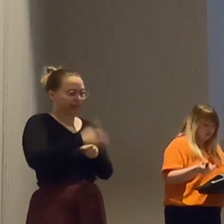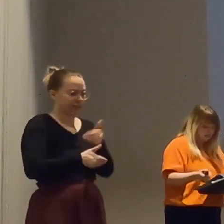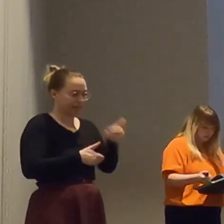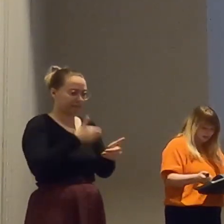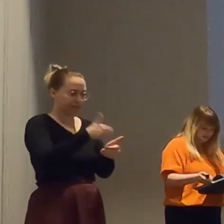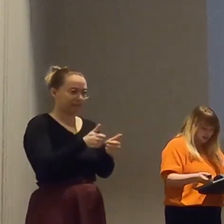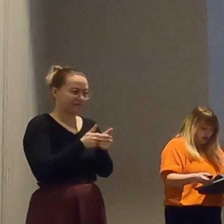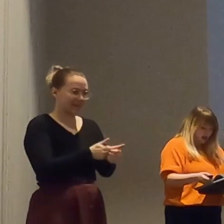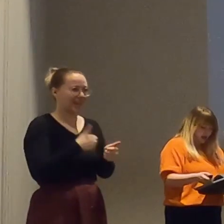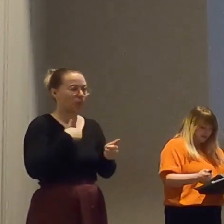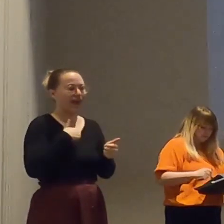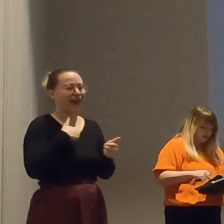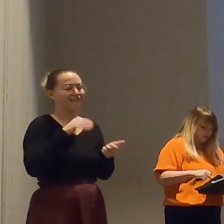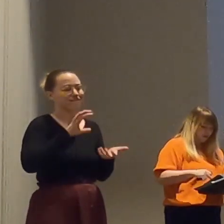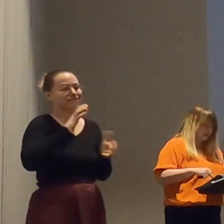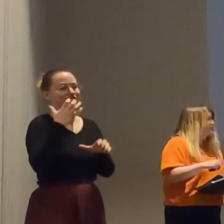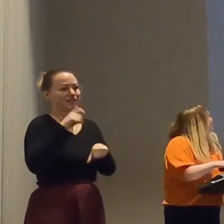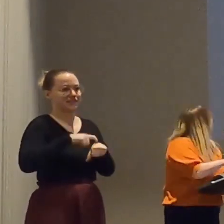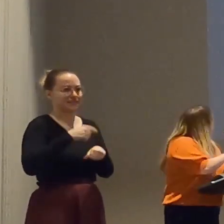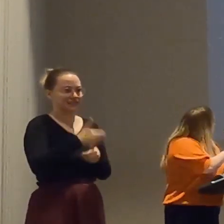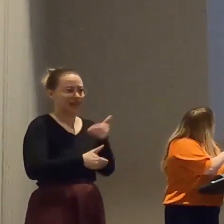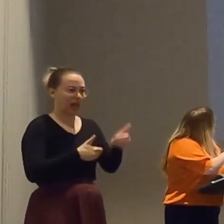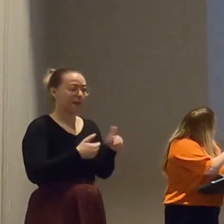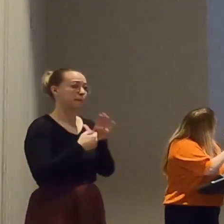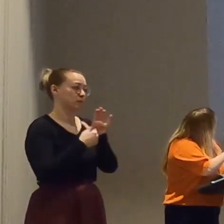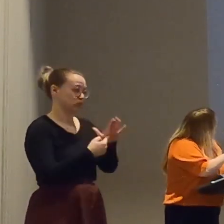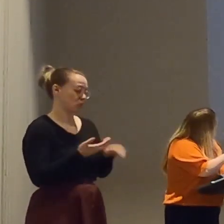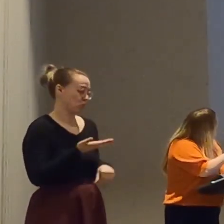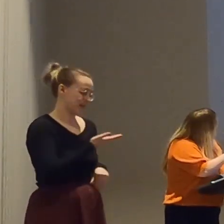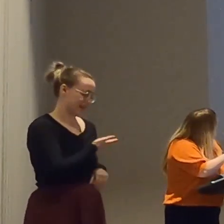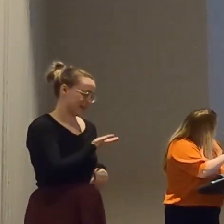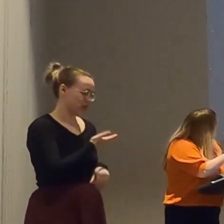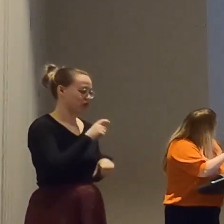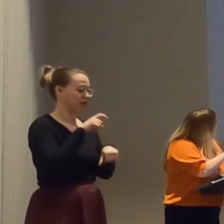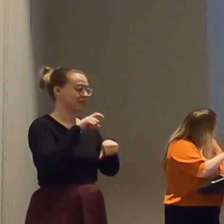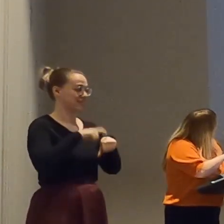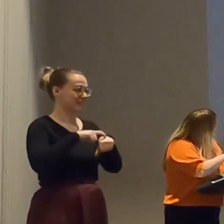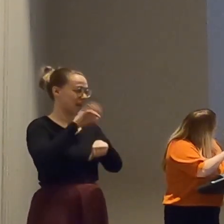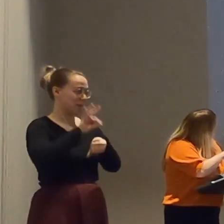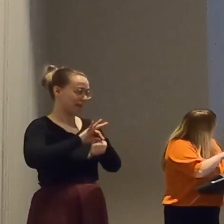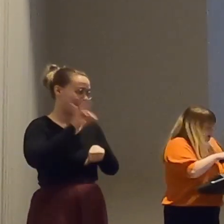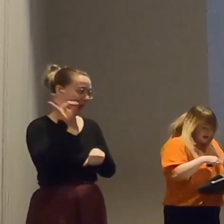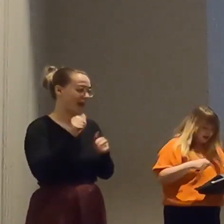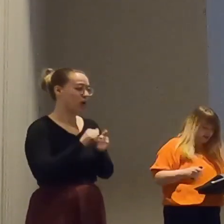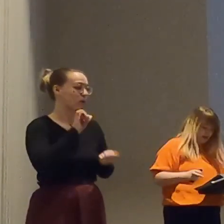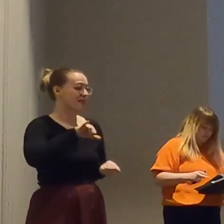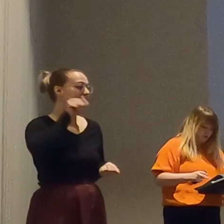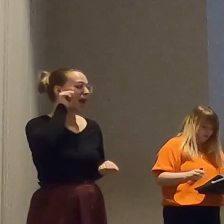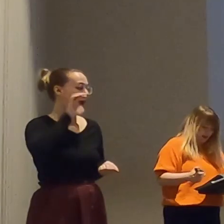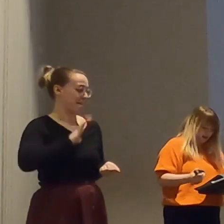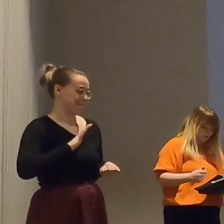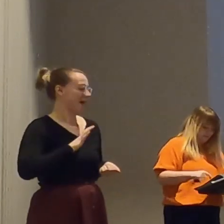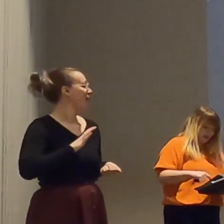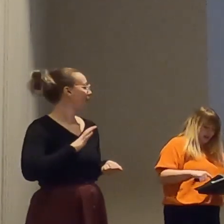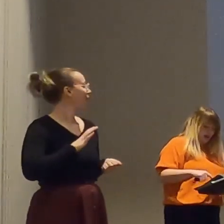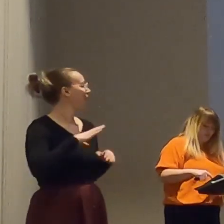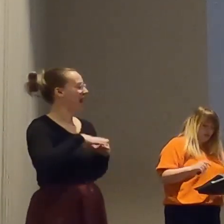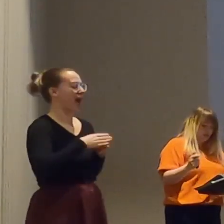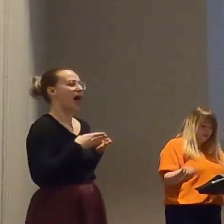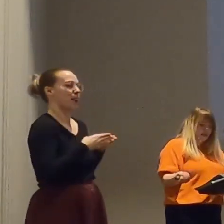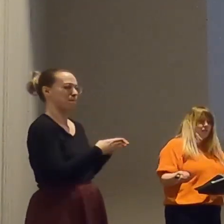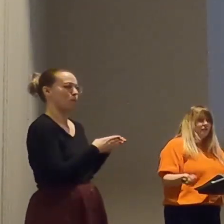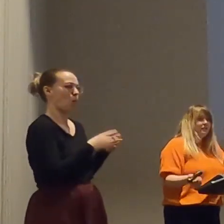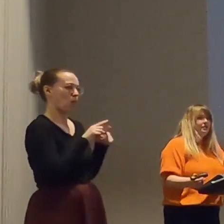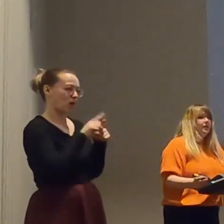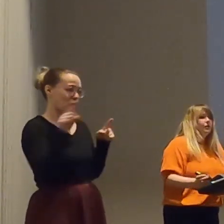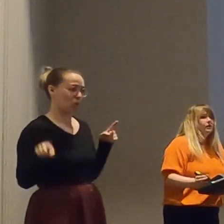jumbled up these moments. But we're going to start here at about 9 o'clock with this man on that boat there.